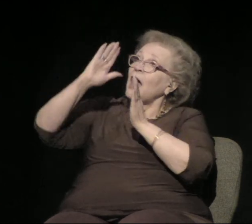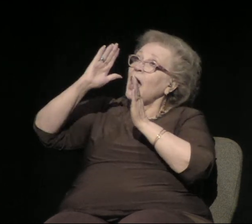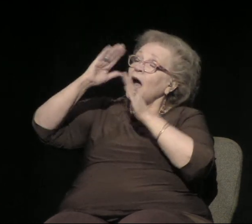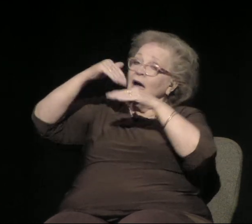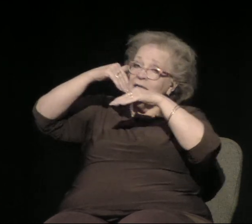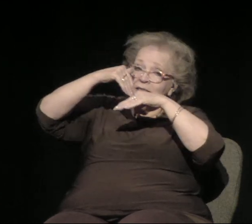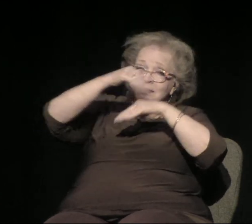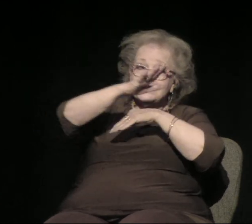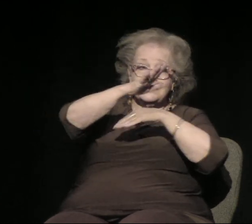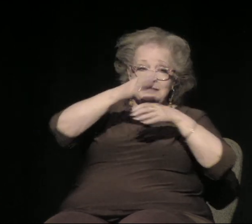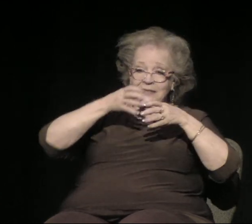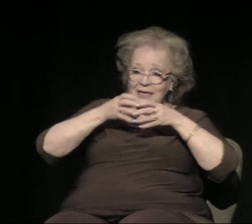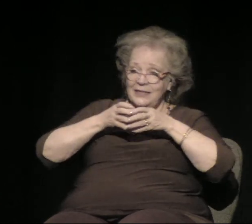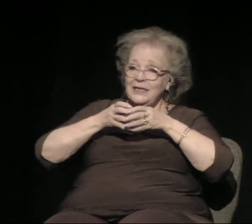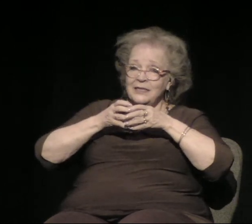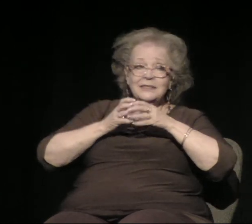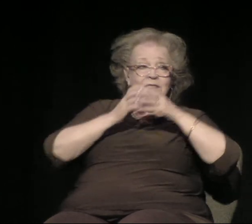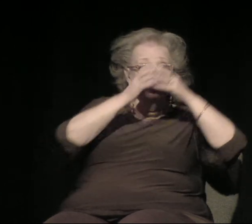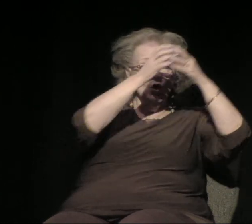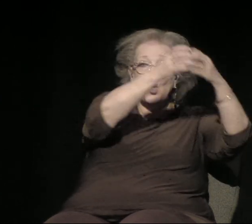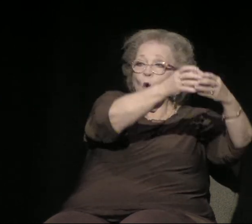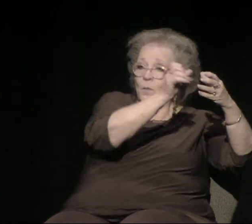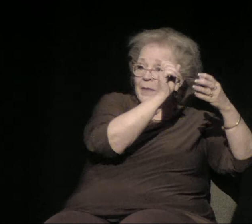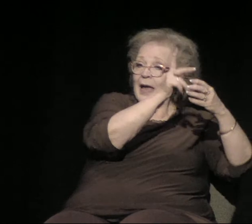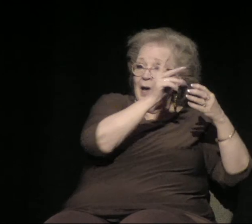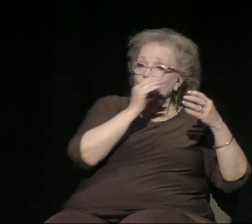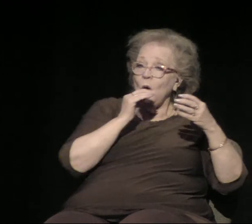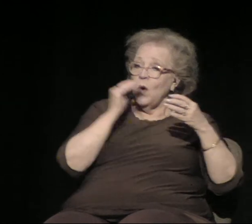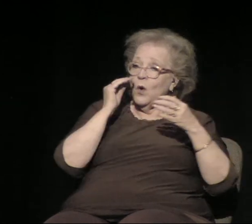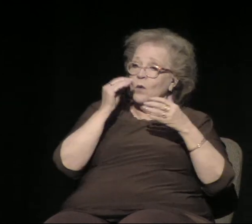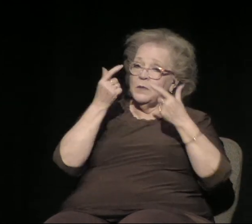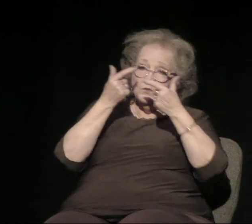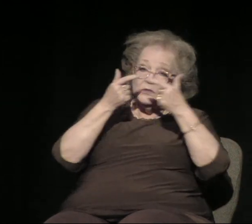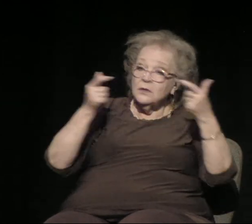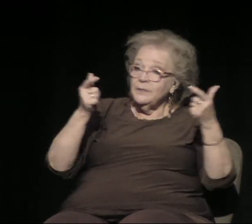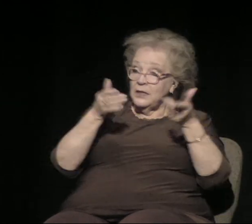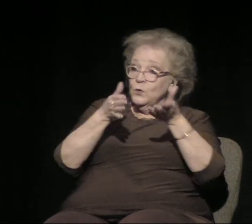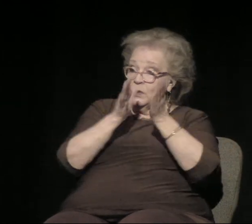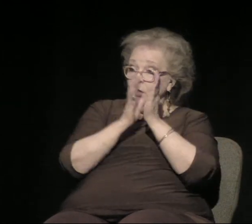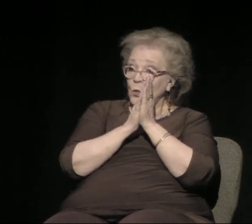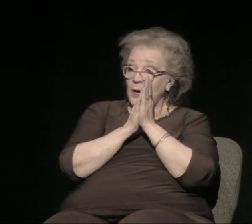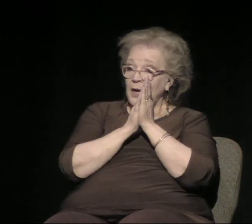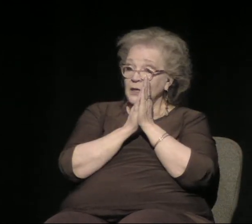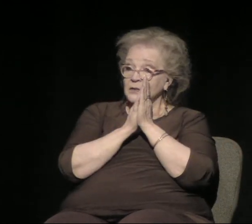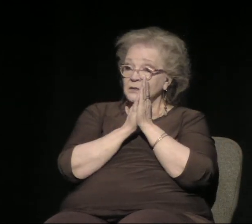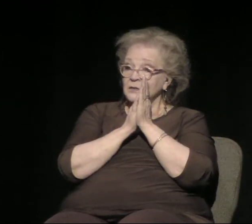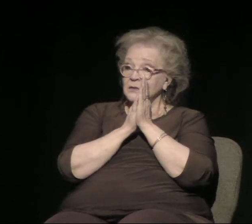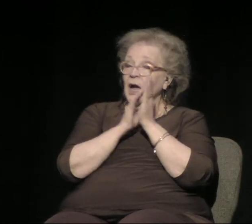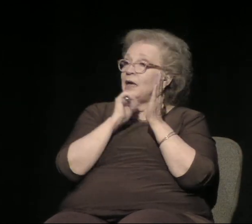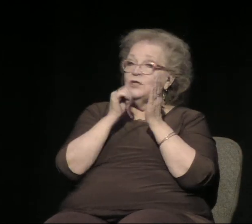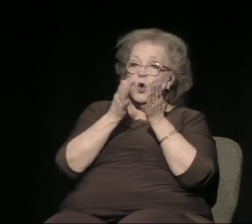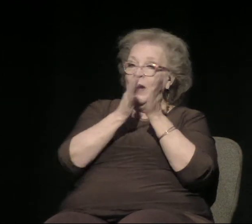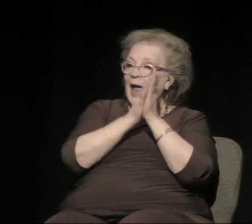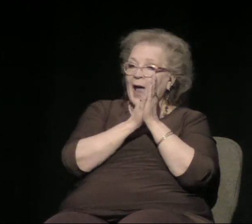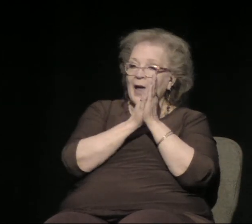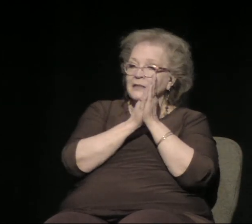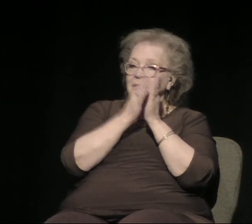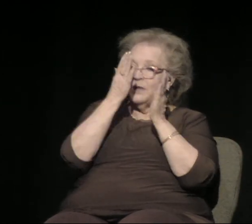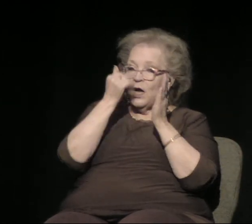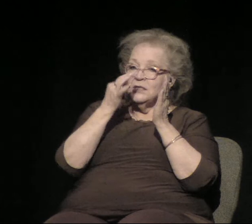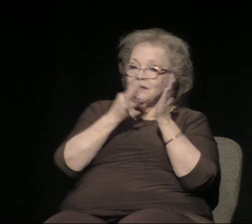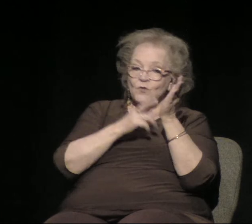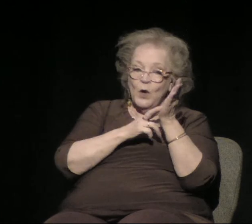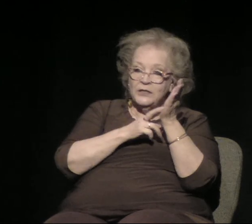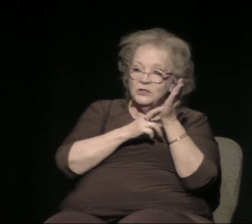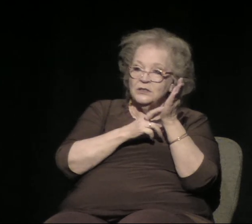him home to rebuild the temple. This was a big request. And I love that line. I do not ask because of my righteousness. I ask